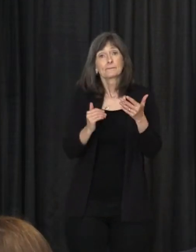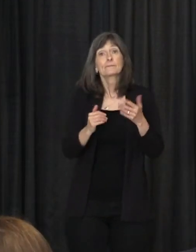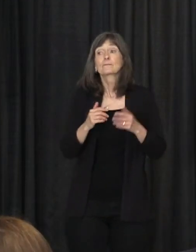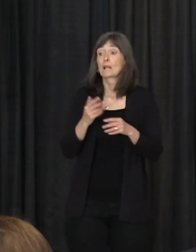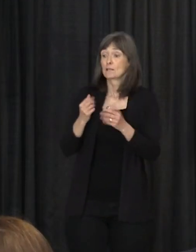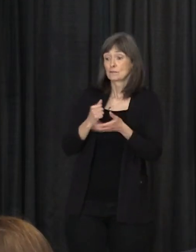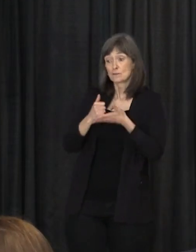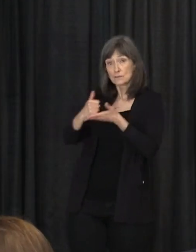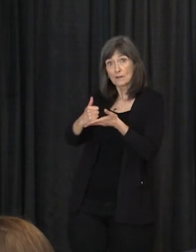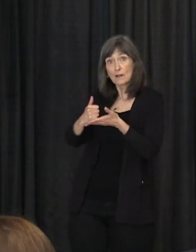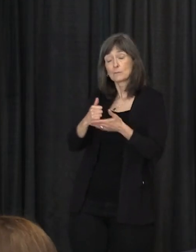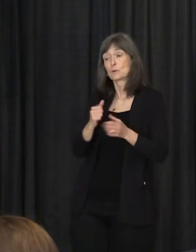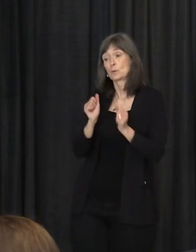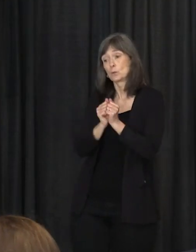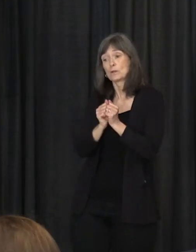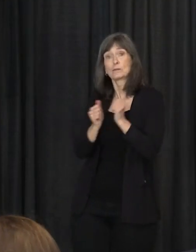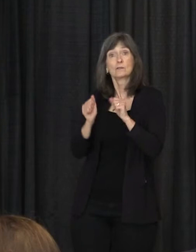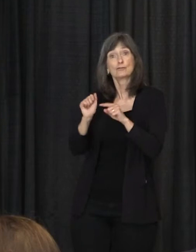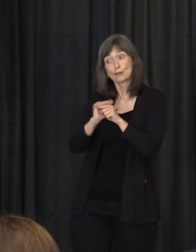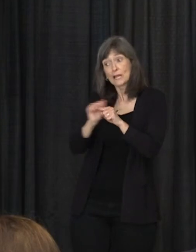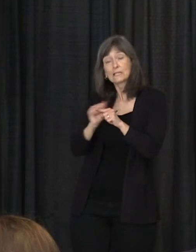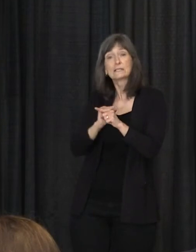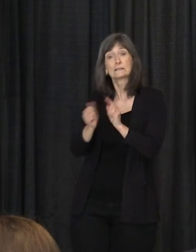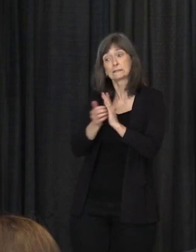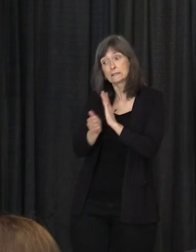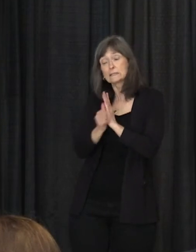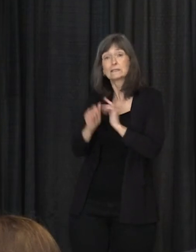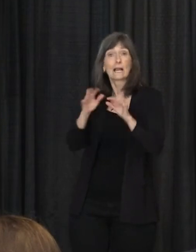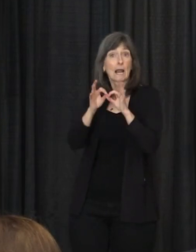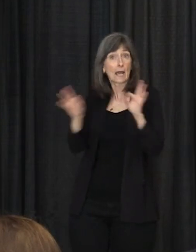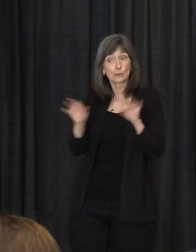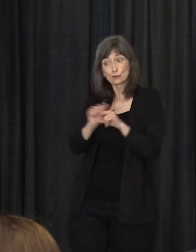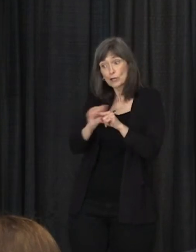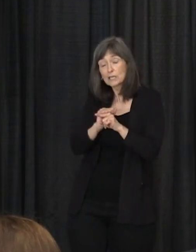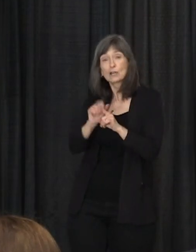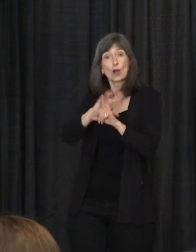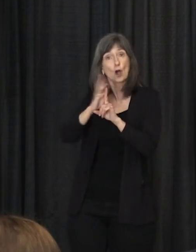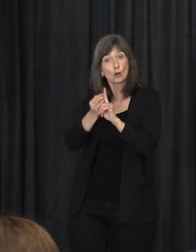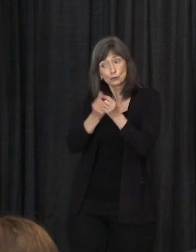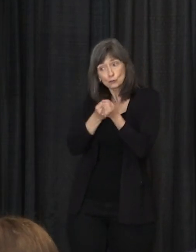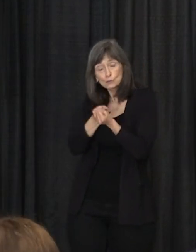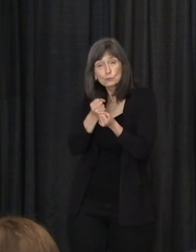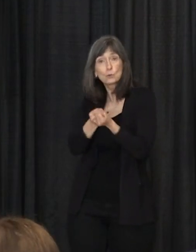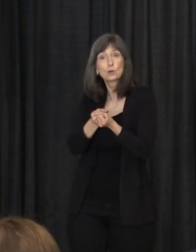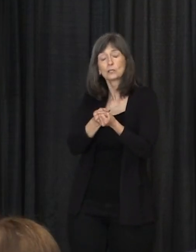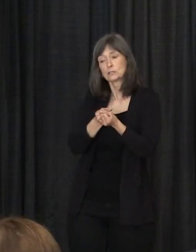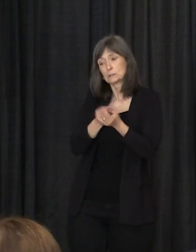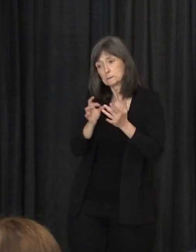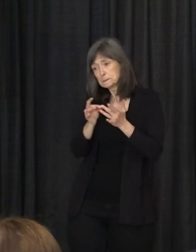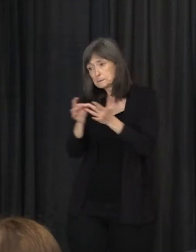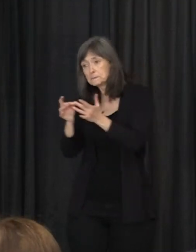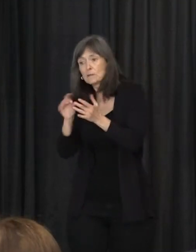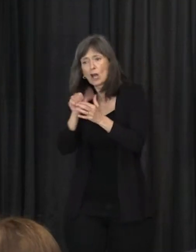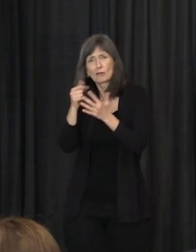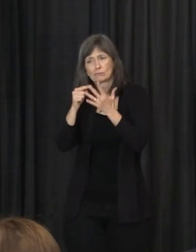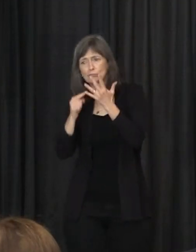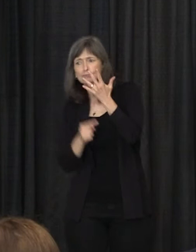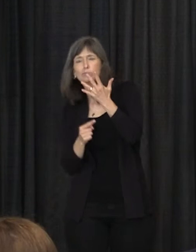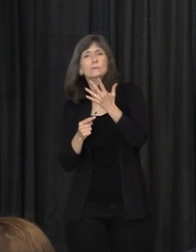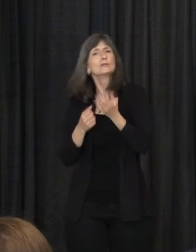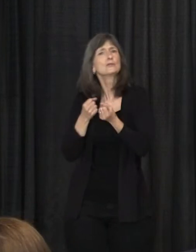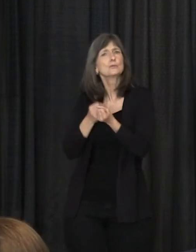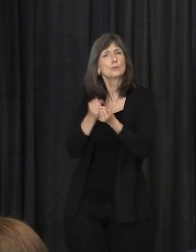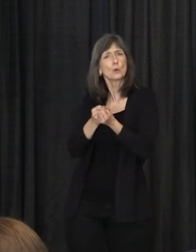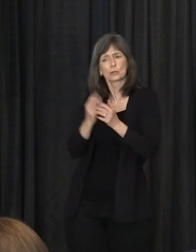and training, foreign qualification recognition, language training, cultural support, and other initiatives to help